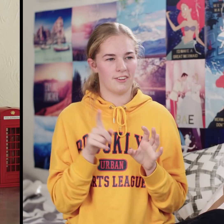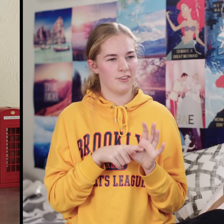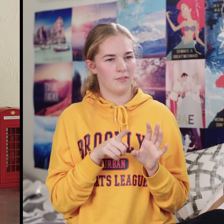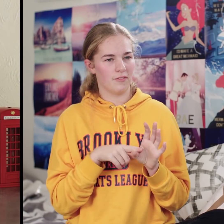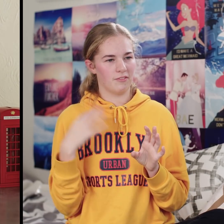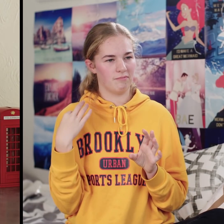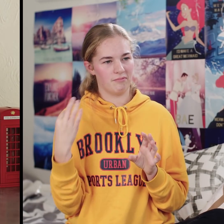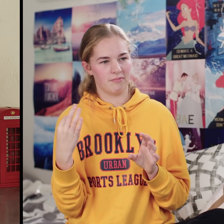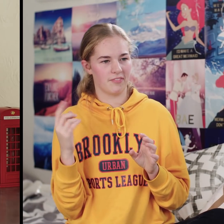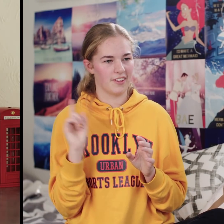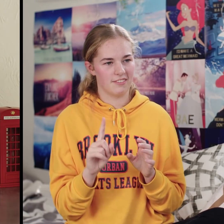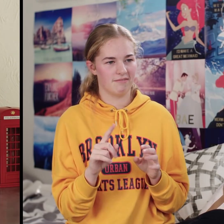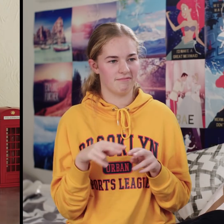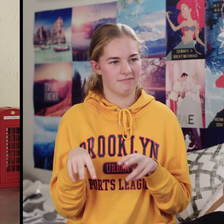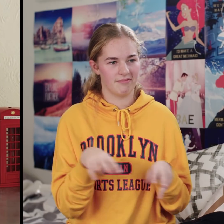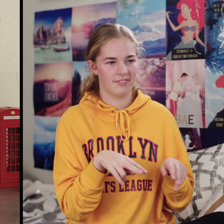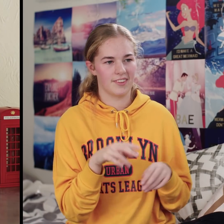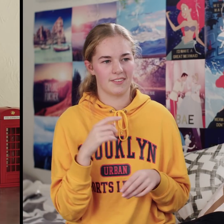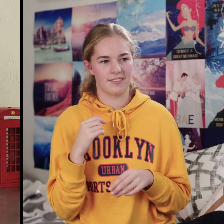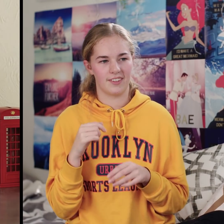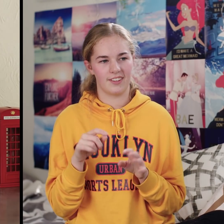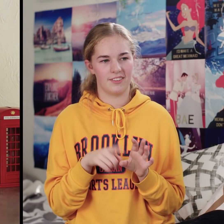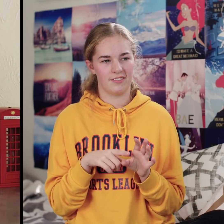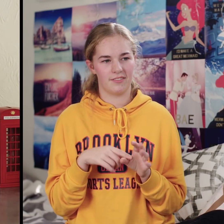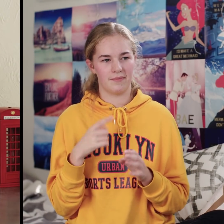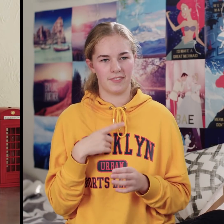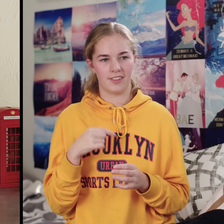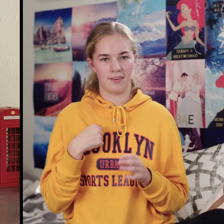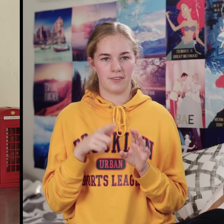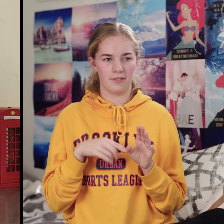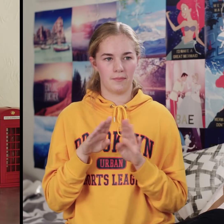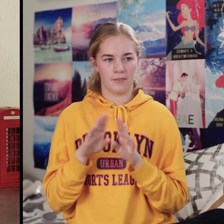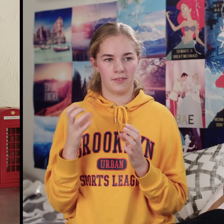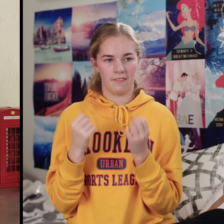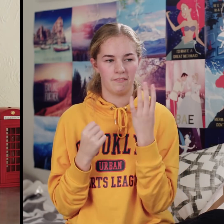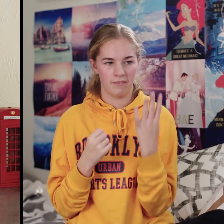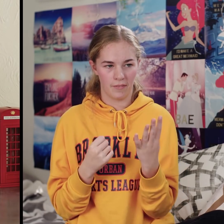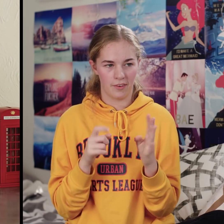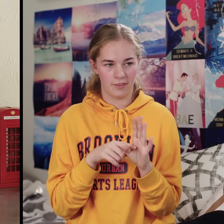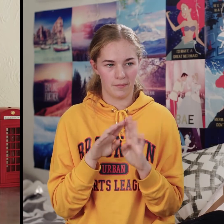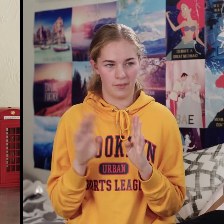youth representatives there because I'm in the New Zealand Youth Board. So there's 4 of us from New Zealand going.